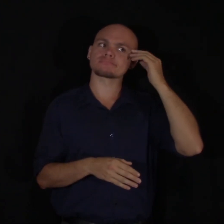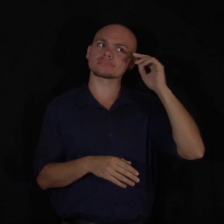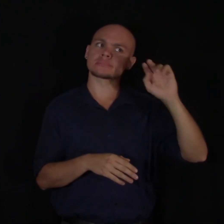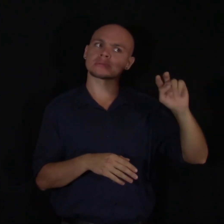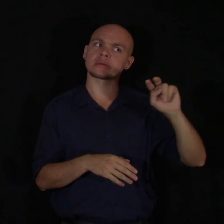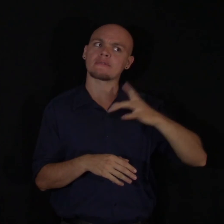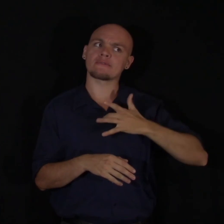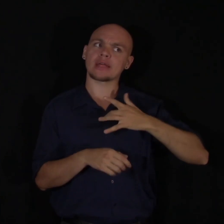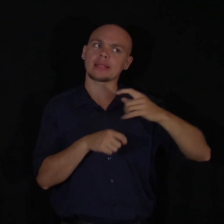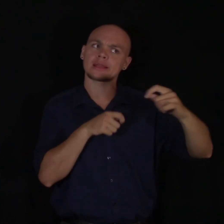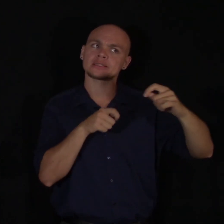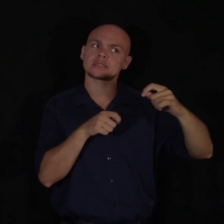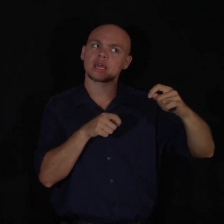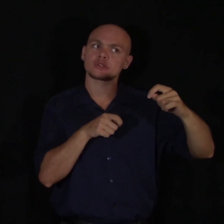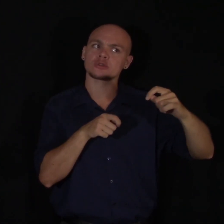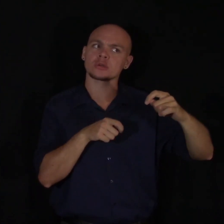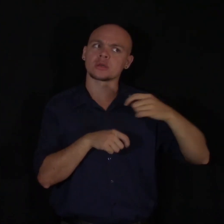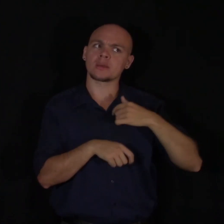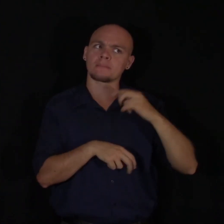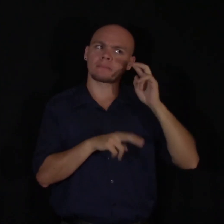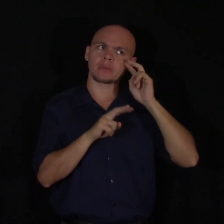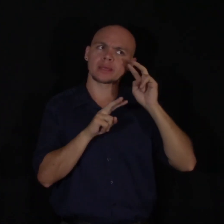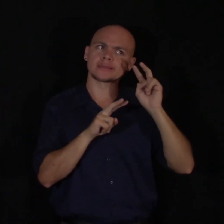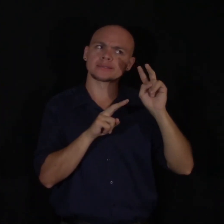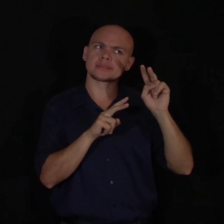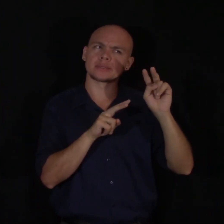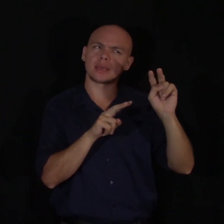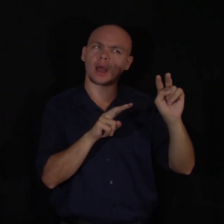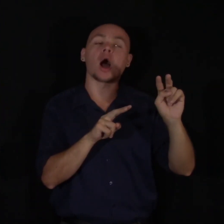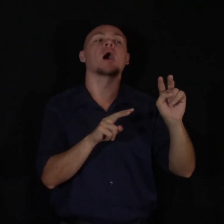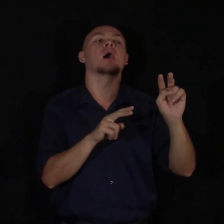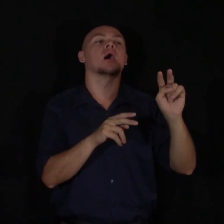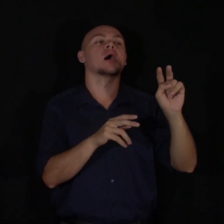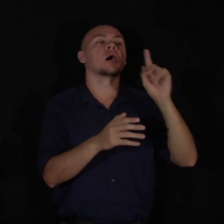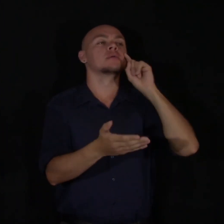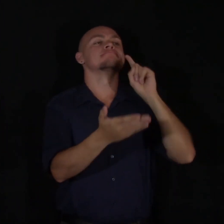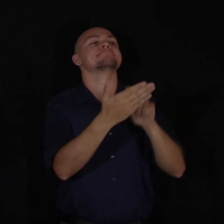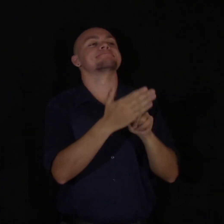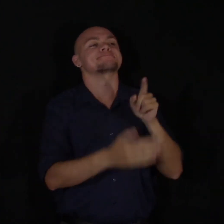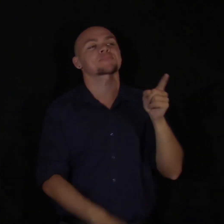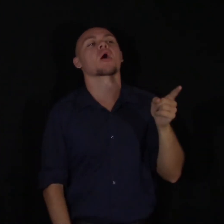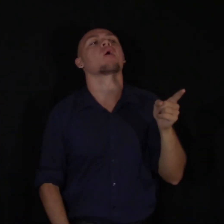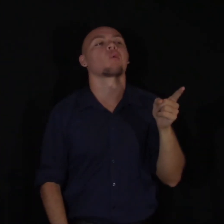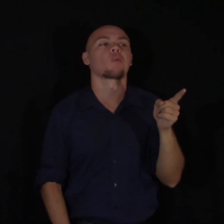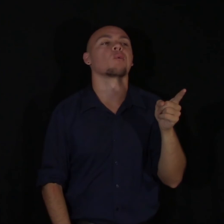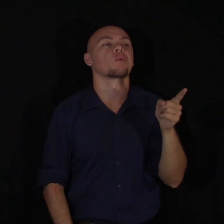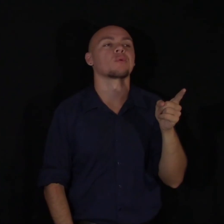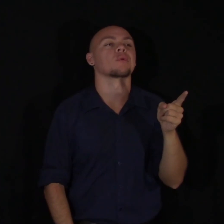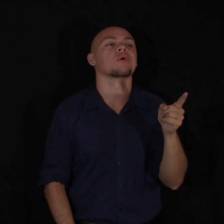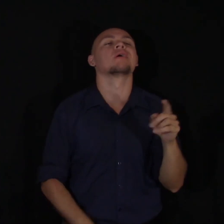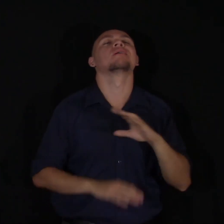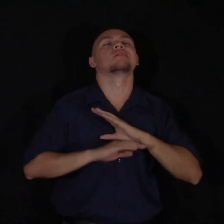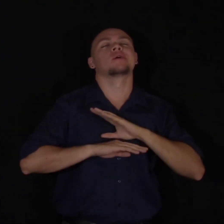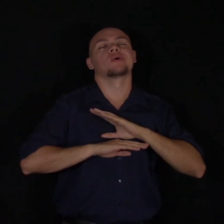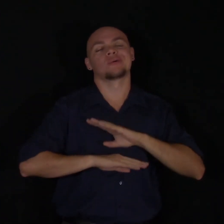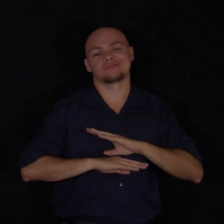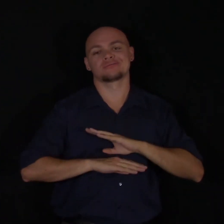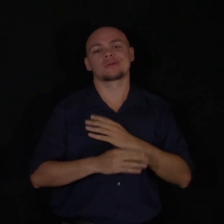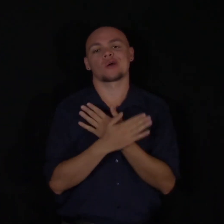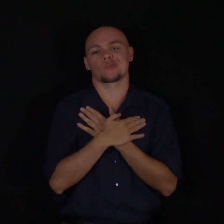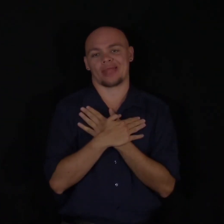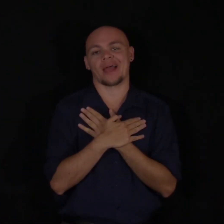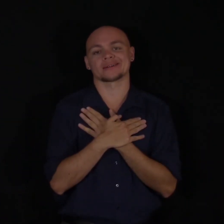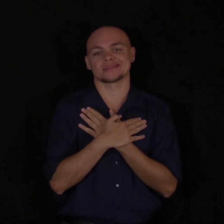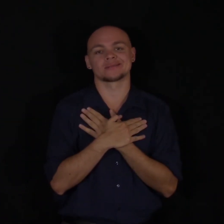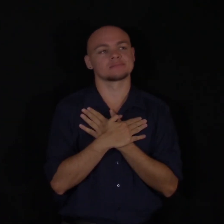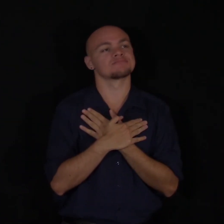tension. What am I seeing? And once he recognizes what it is, he relaxes and just